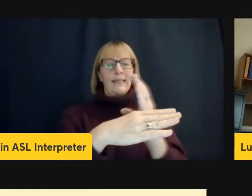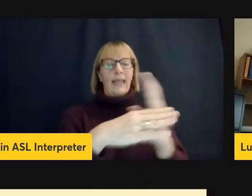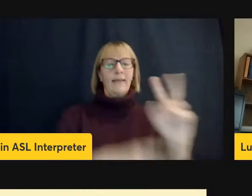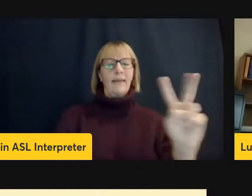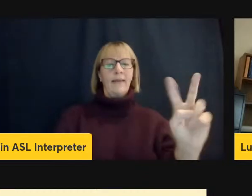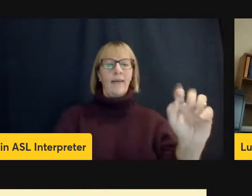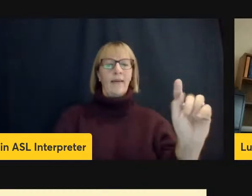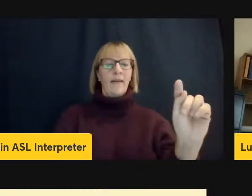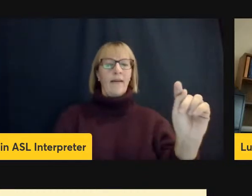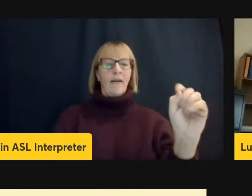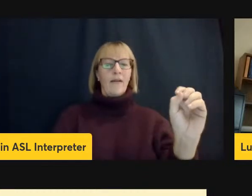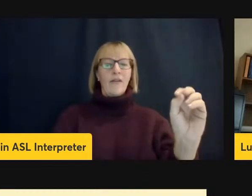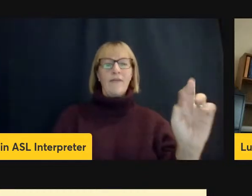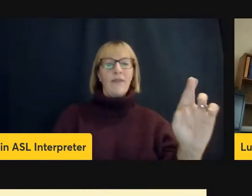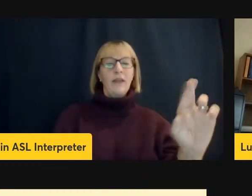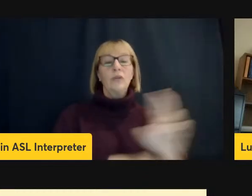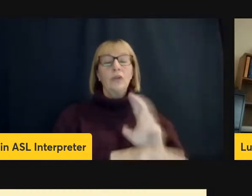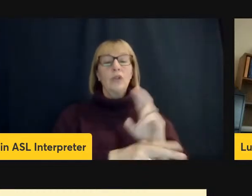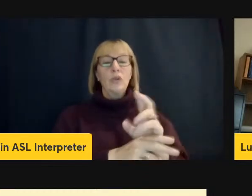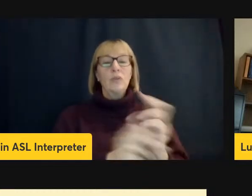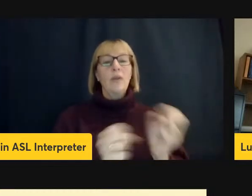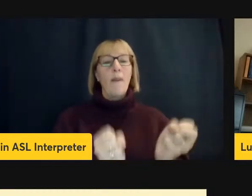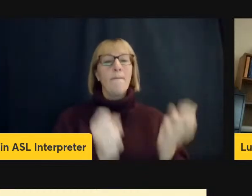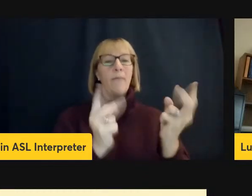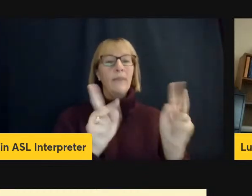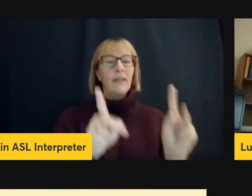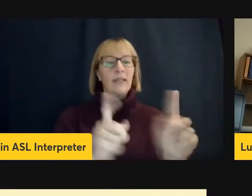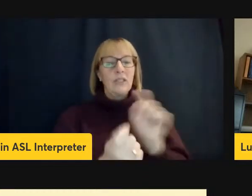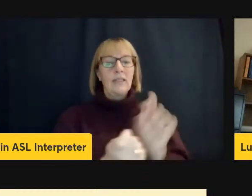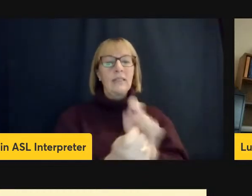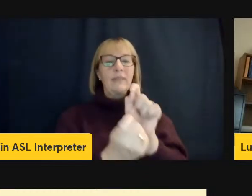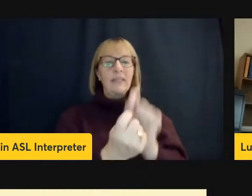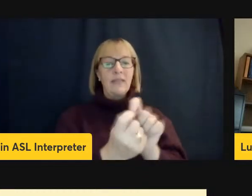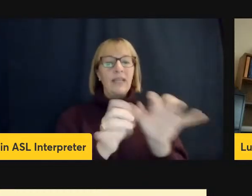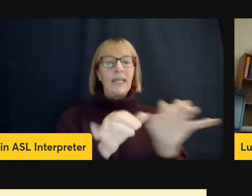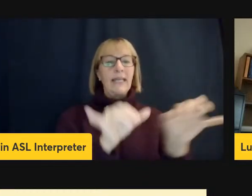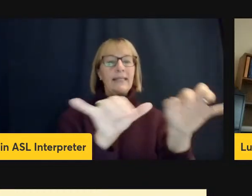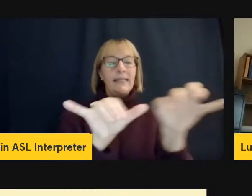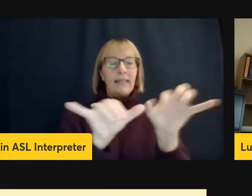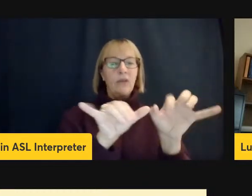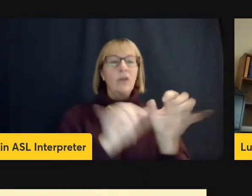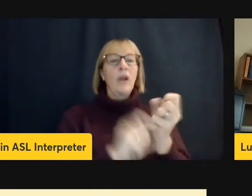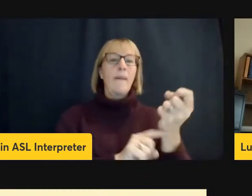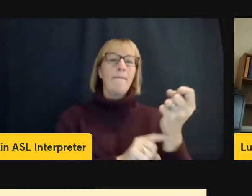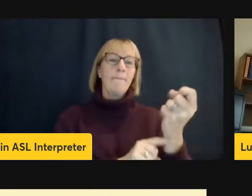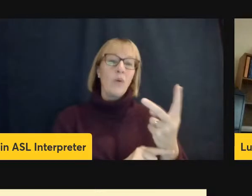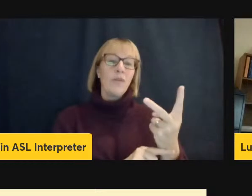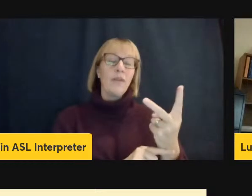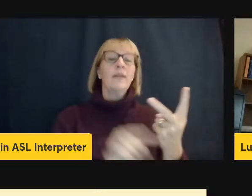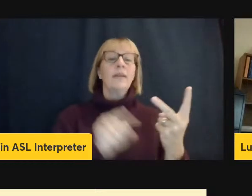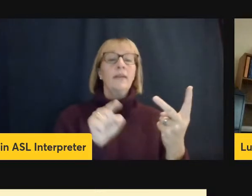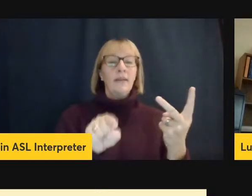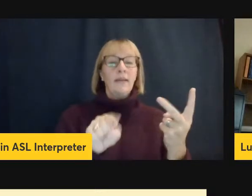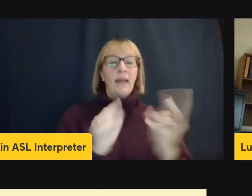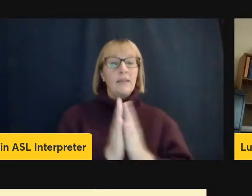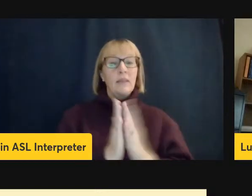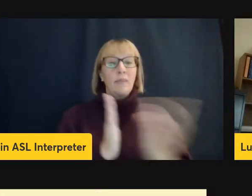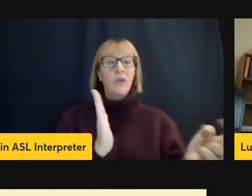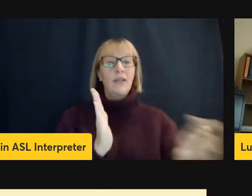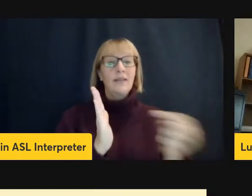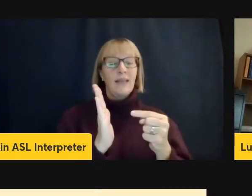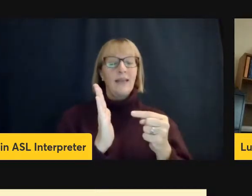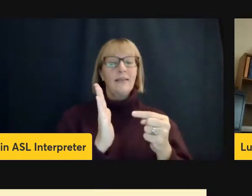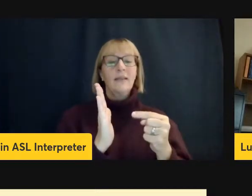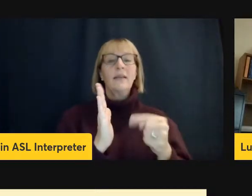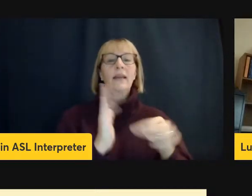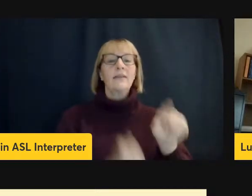approach is to use population-specific standards. Both are rooted, as Pat has said, in the